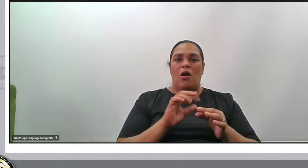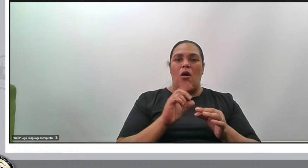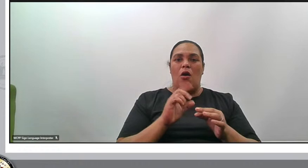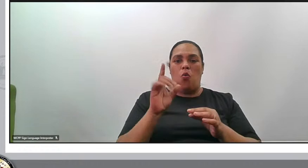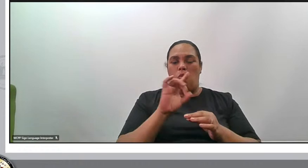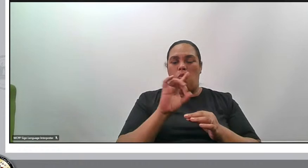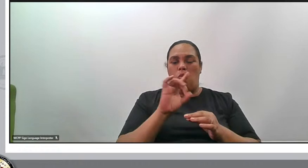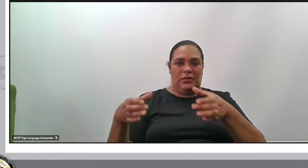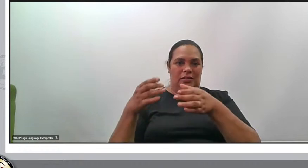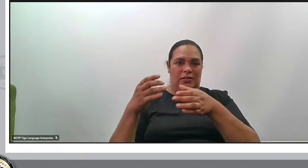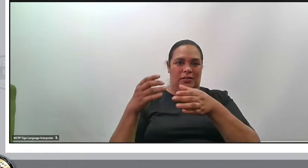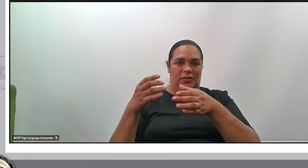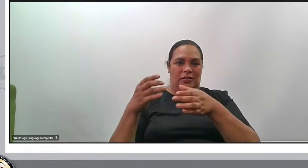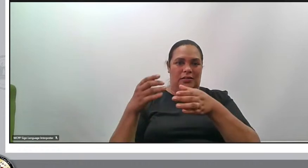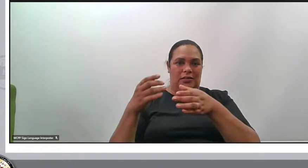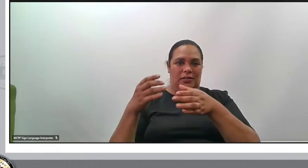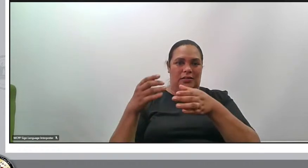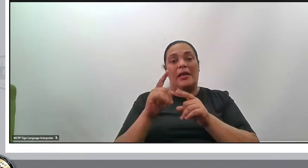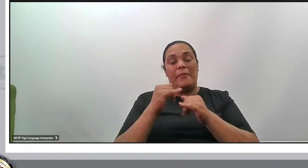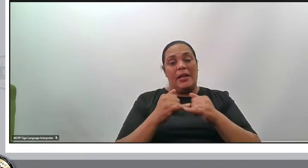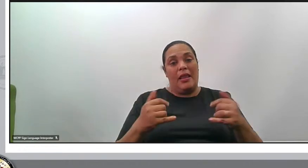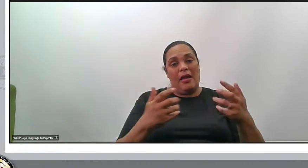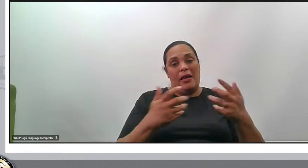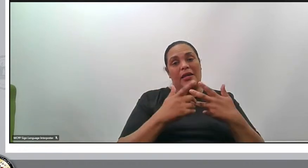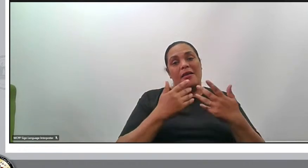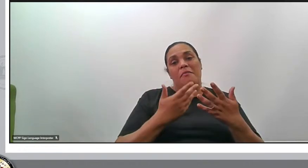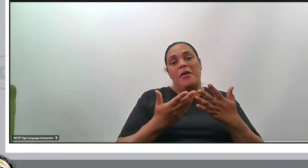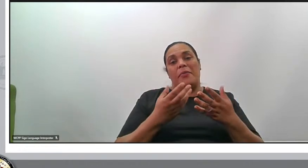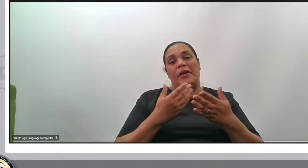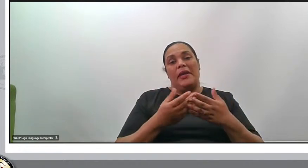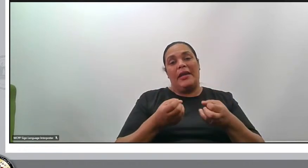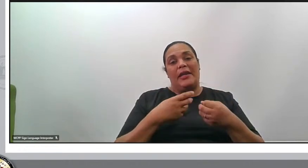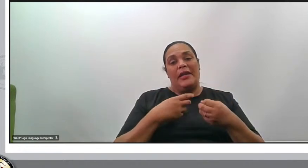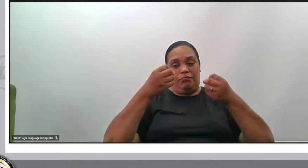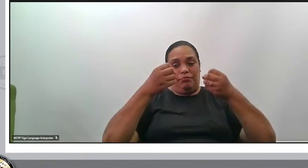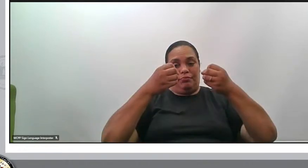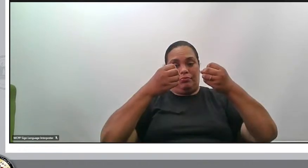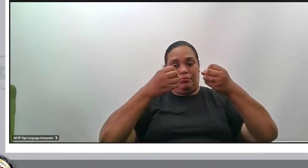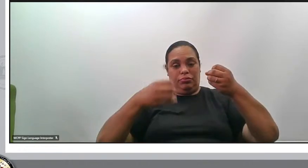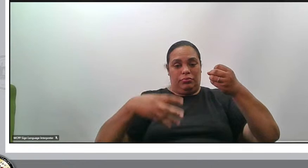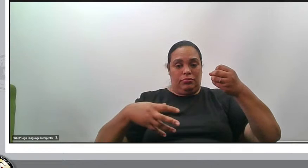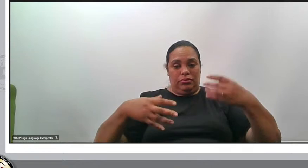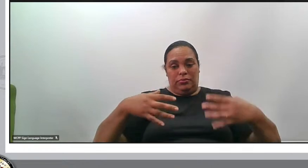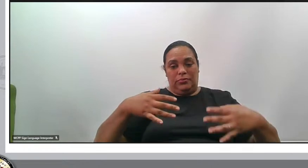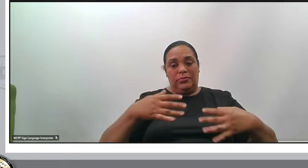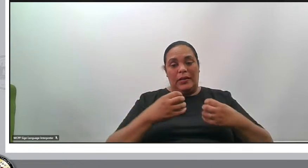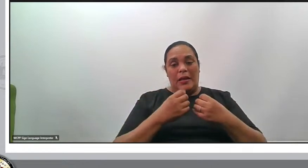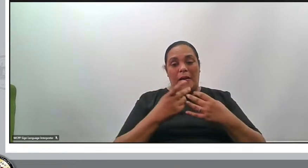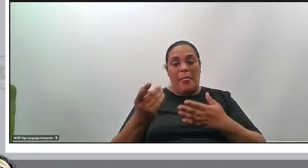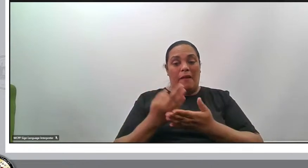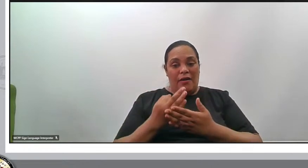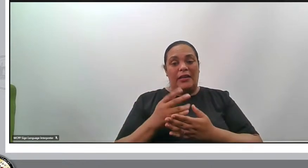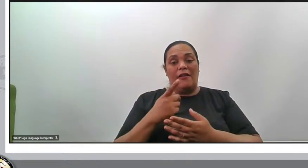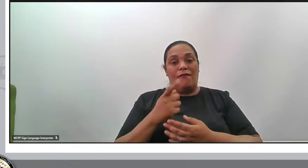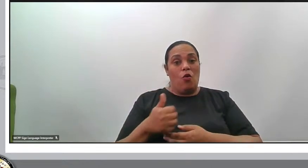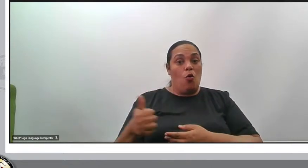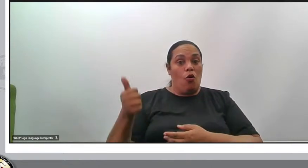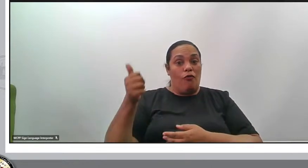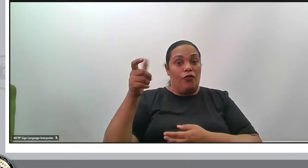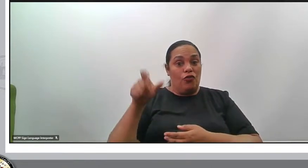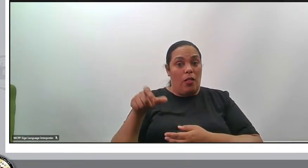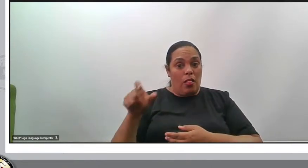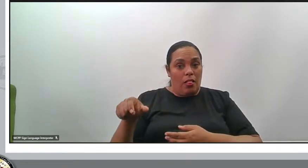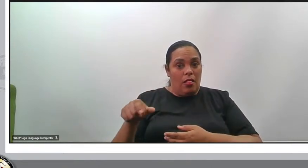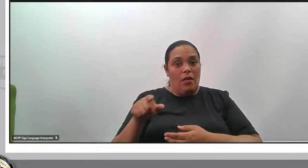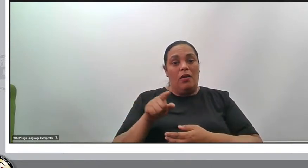Also then, in that light, if we can get a breakdown of how much of that funding is for officials that